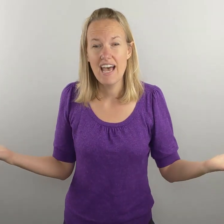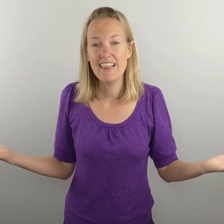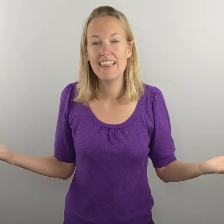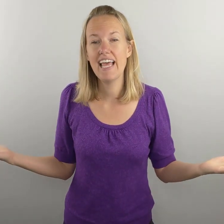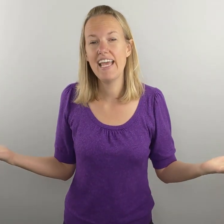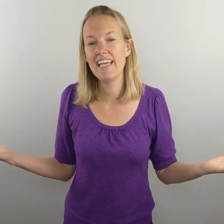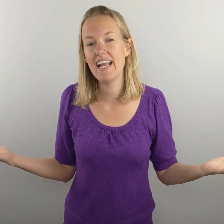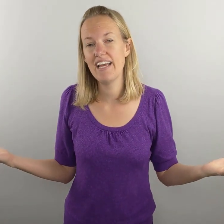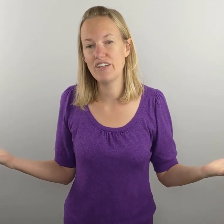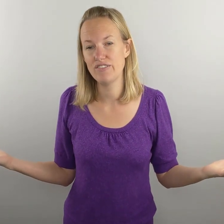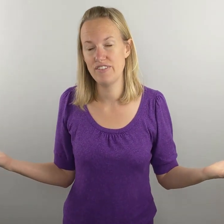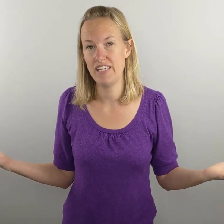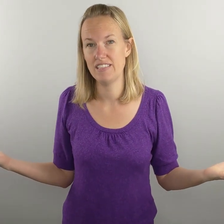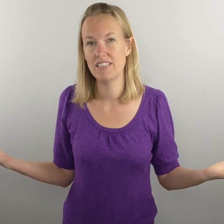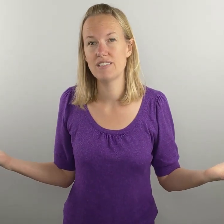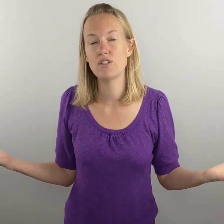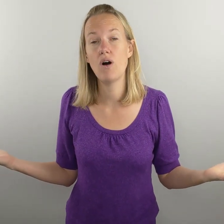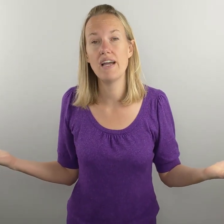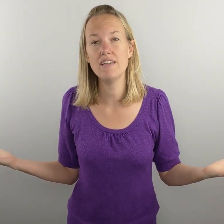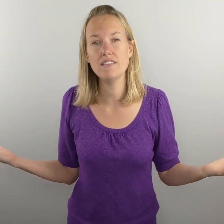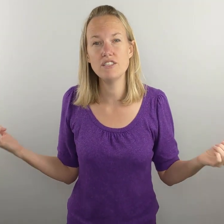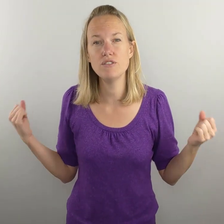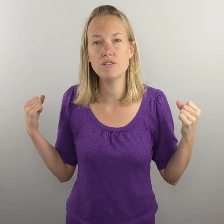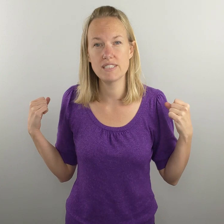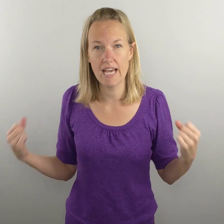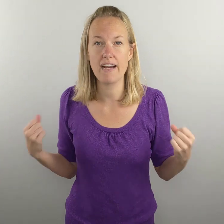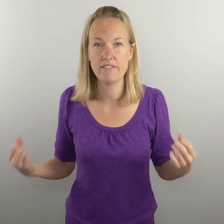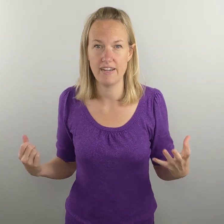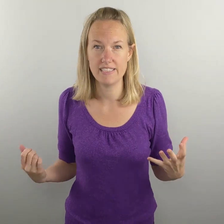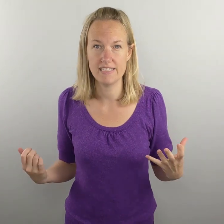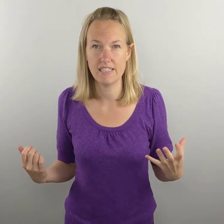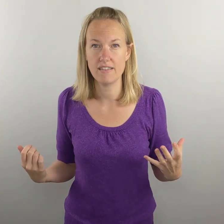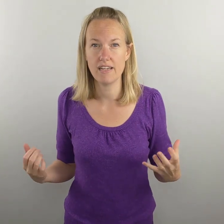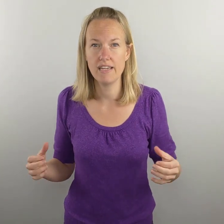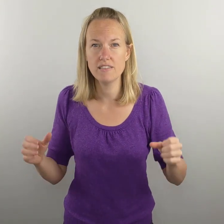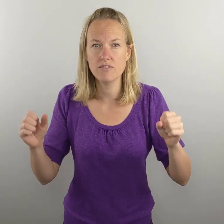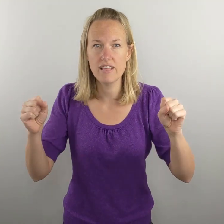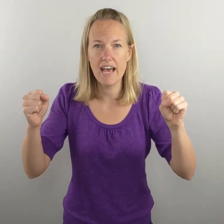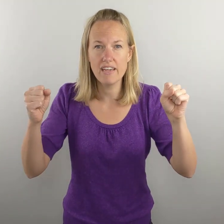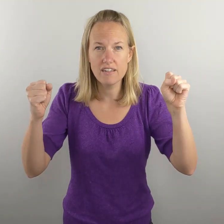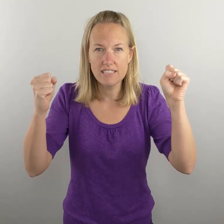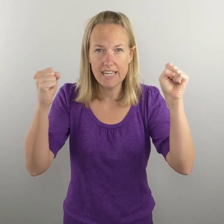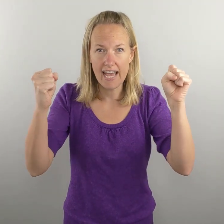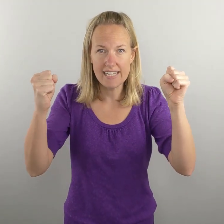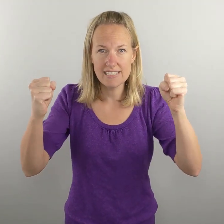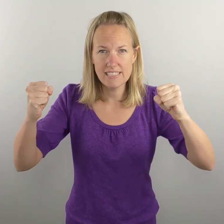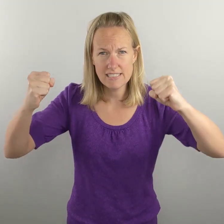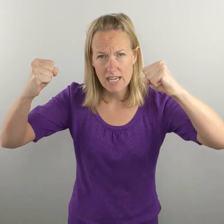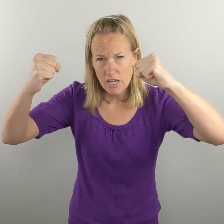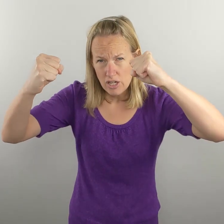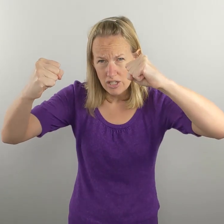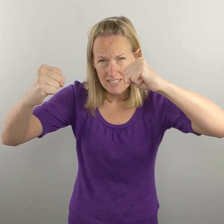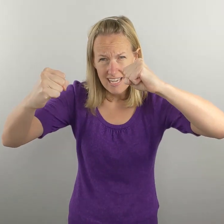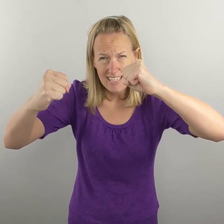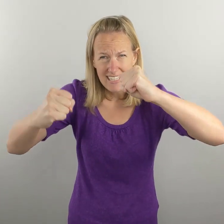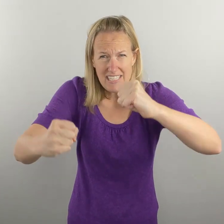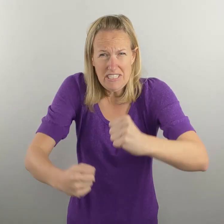and laying it at your feet. So I'm gonna do sacrifice here, okay? So for that, you're gonna take S's. It's kind of like you